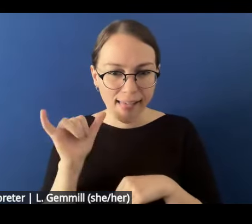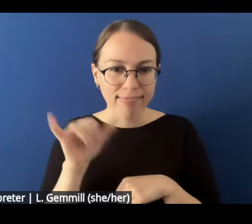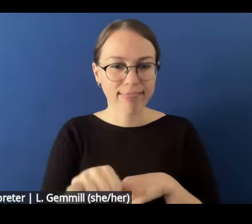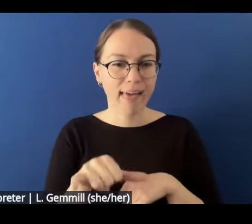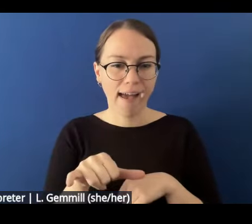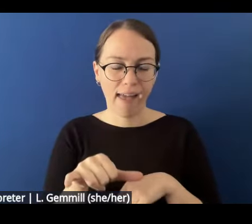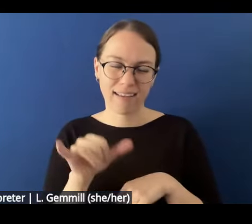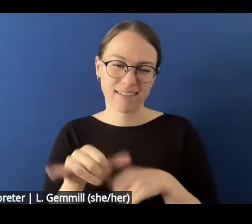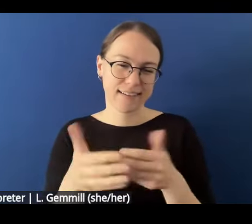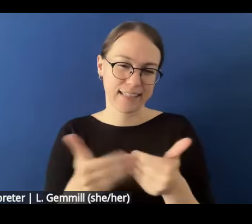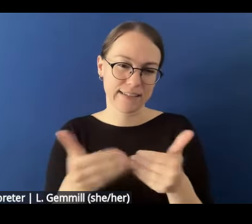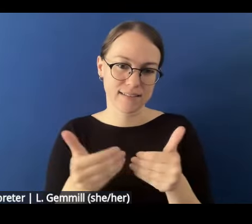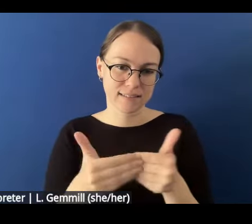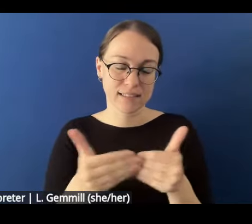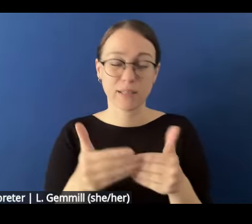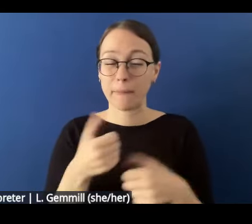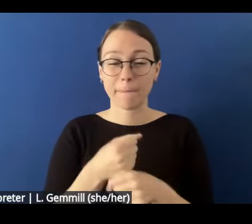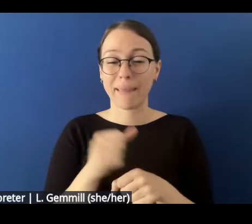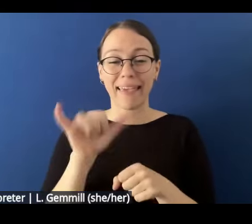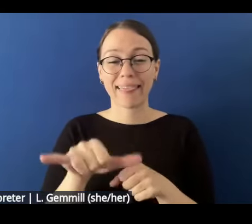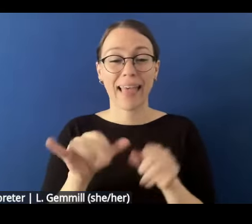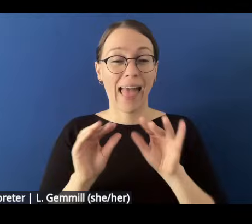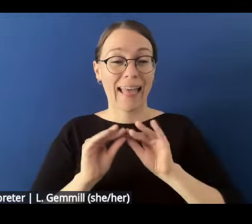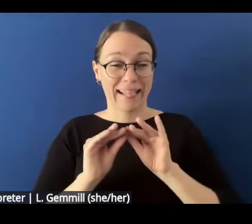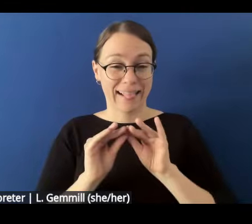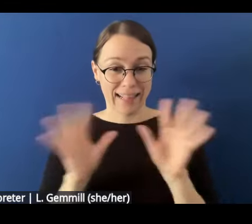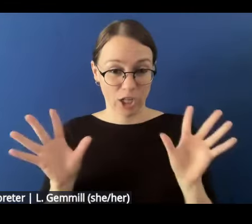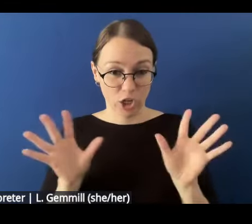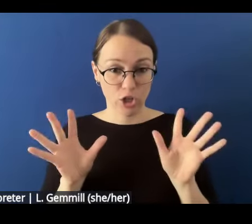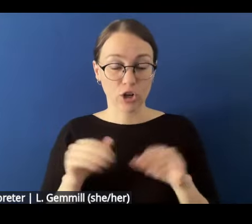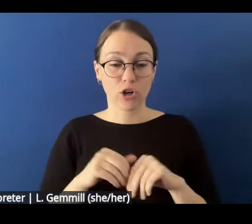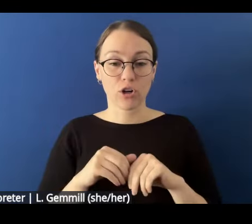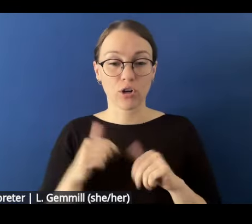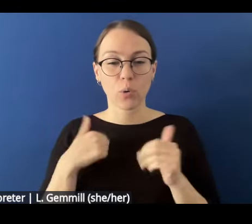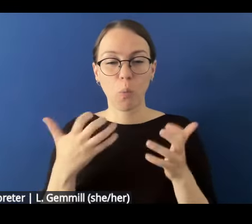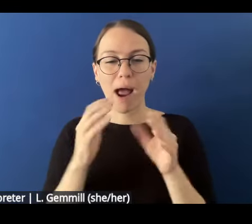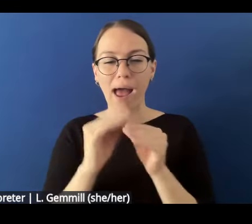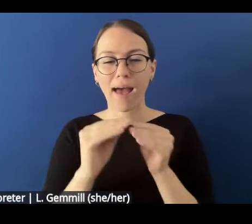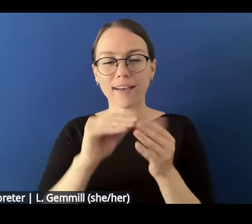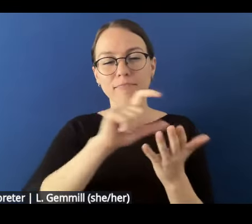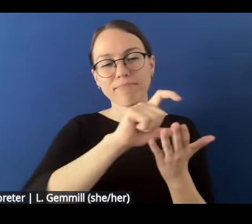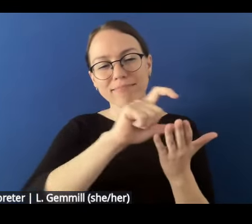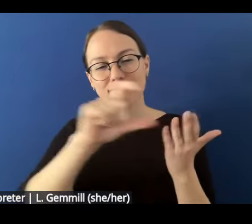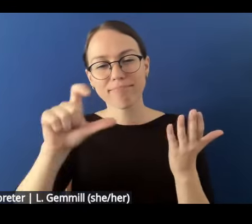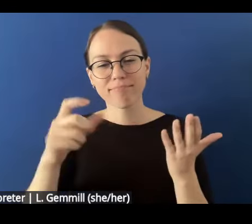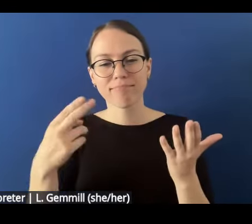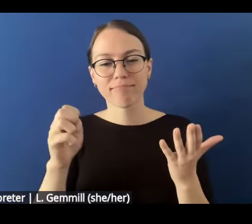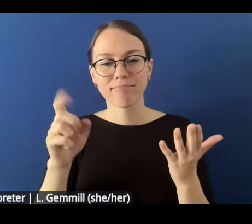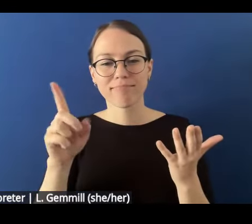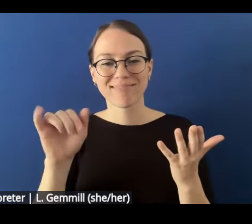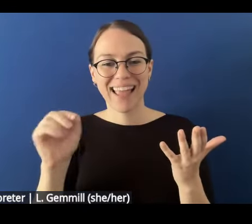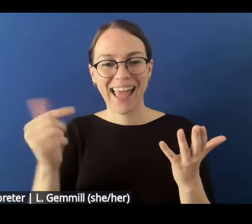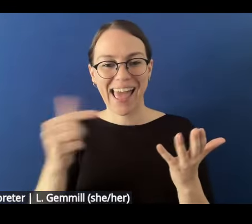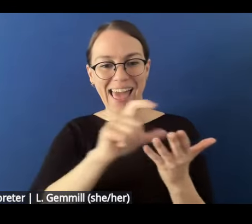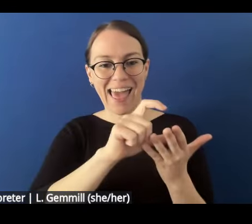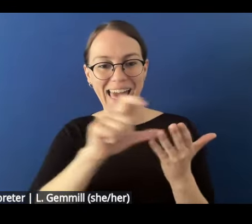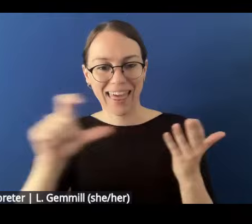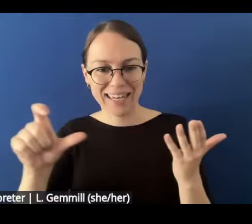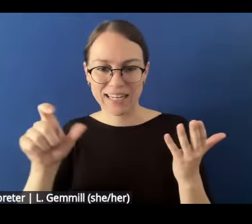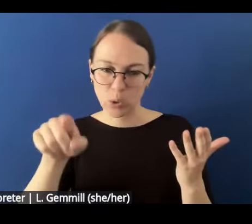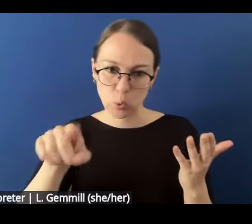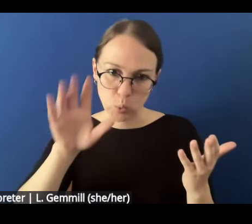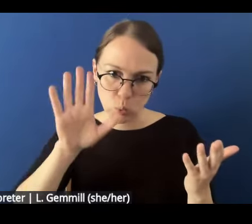make that a little bit clearer as well, specifically with the heading elements. As you board is aware, they are very stringent.